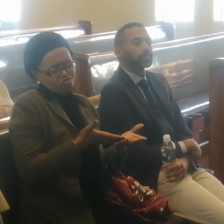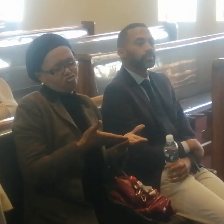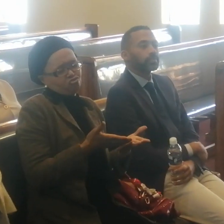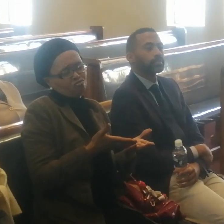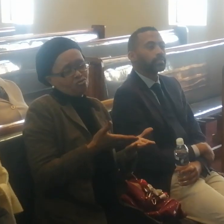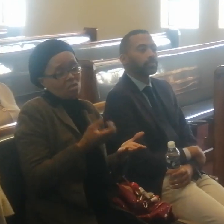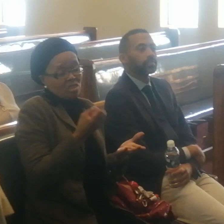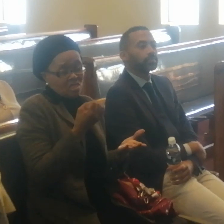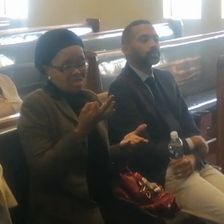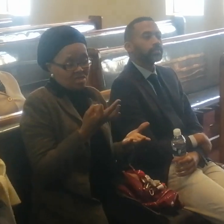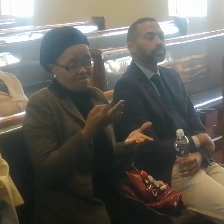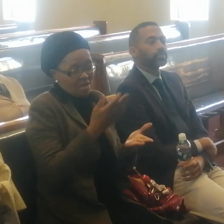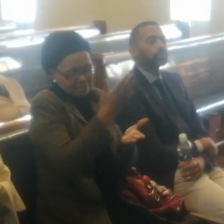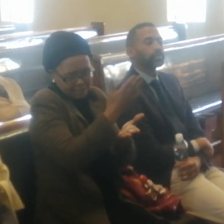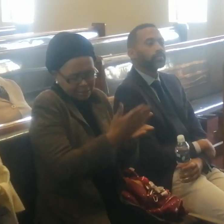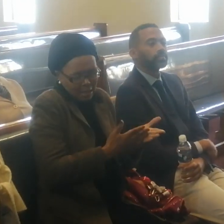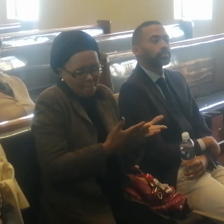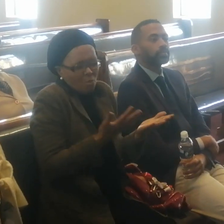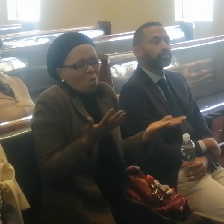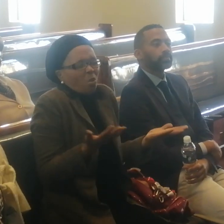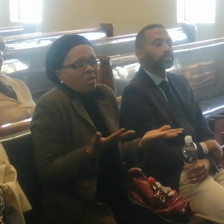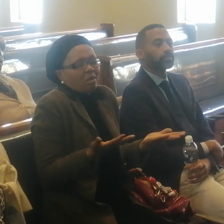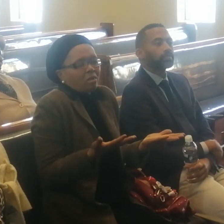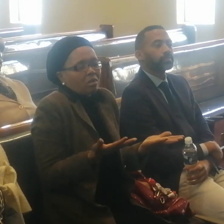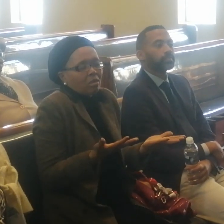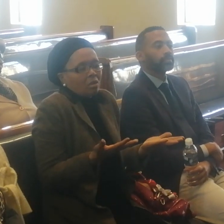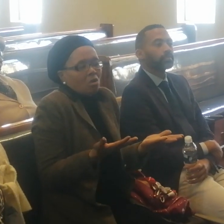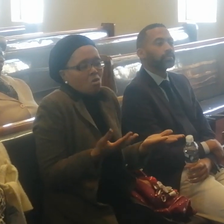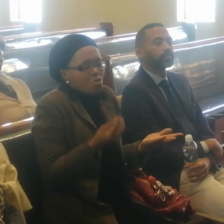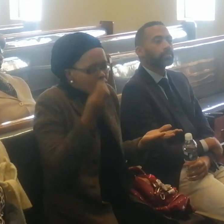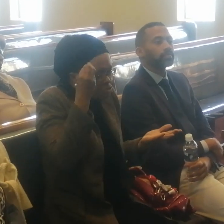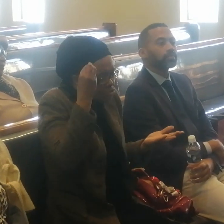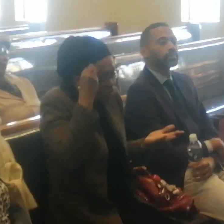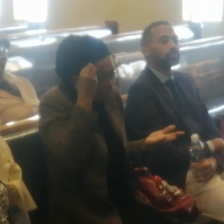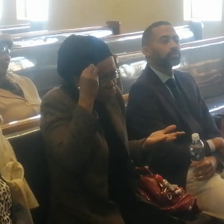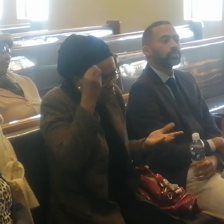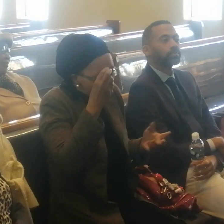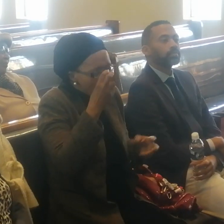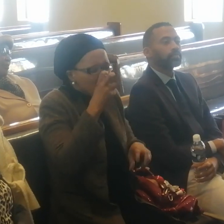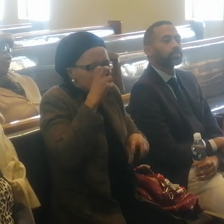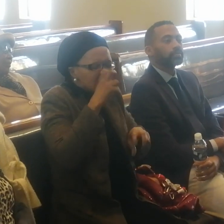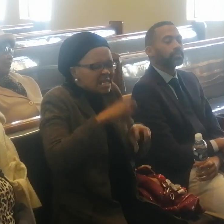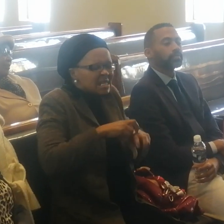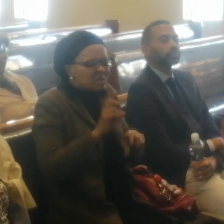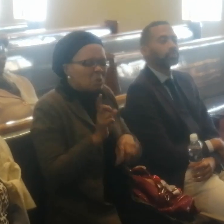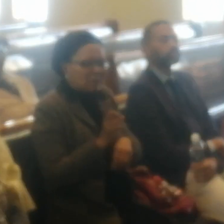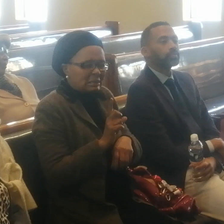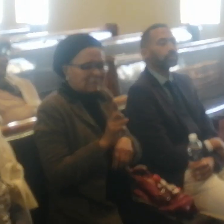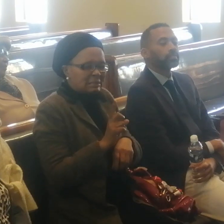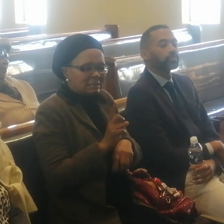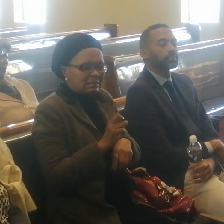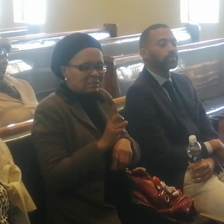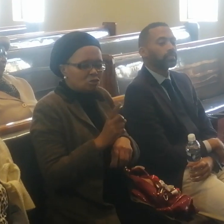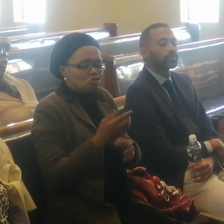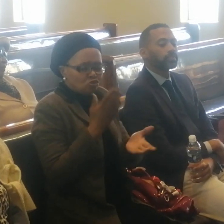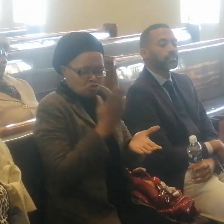If there are some, where are they? Do we know what their needs are? Are we sure if we